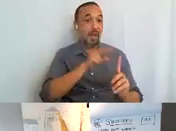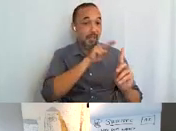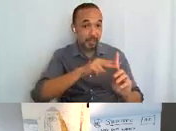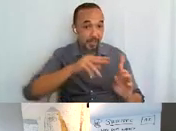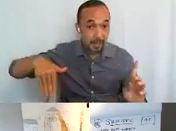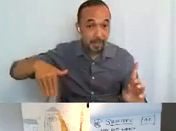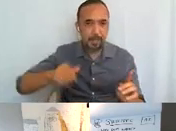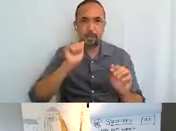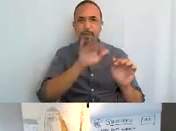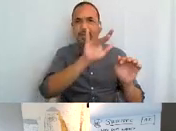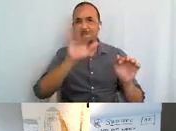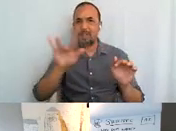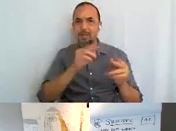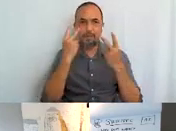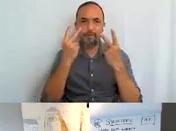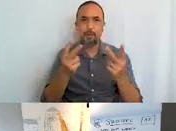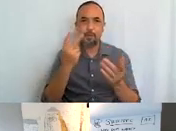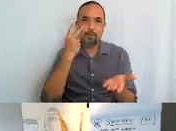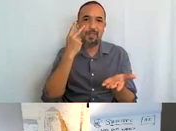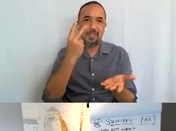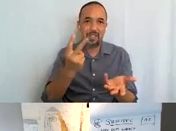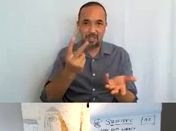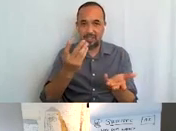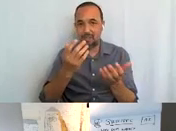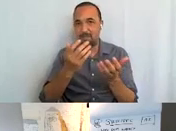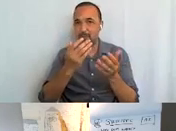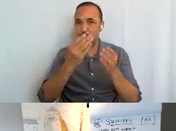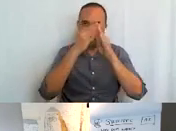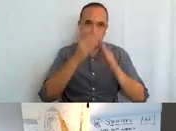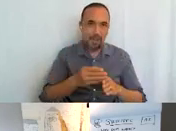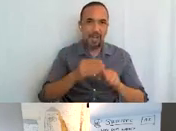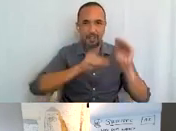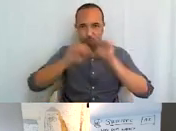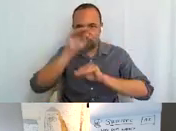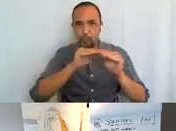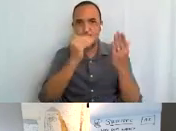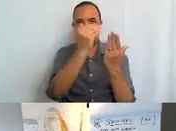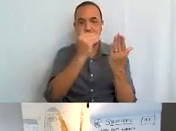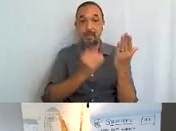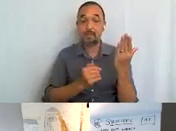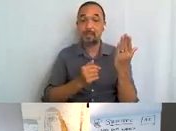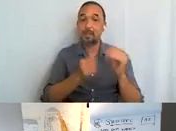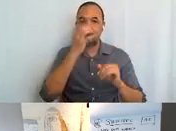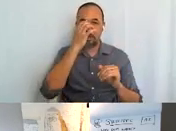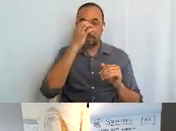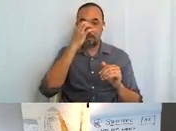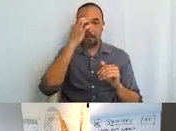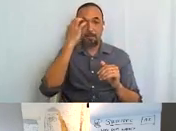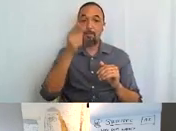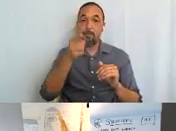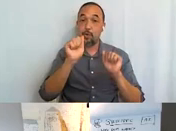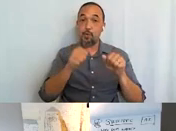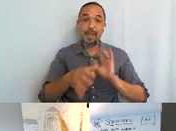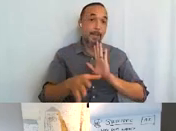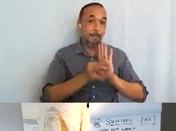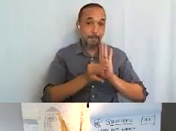what you need to be doing, okay? You can claim, you know, there's a bunch of items you can claim, obviously. There's